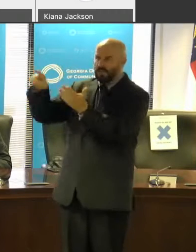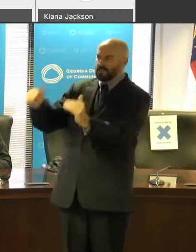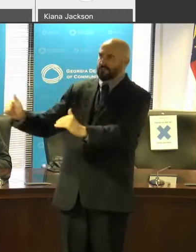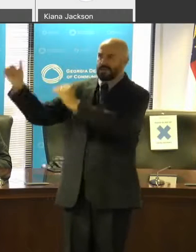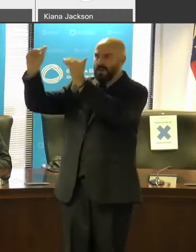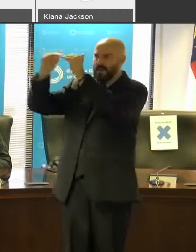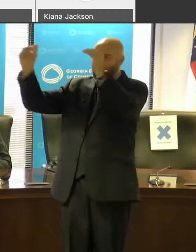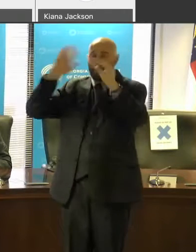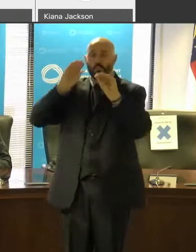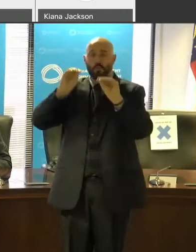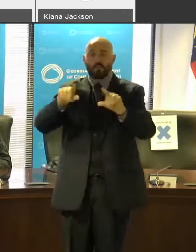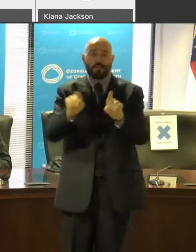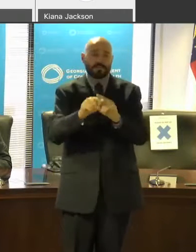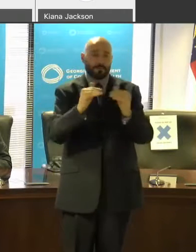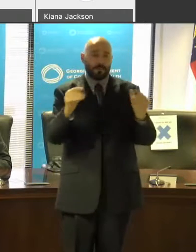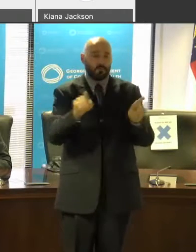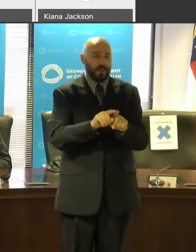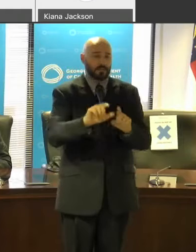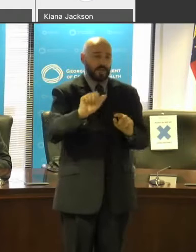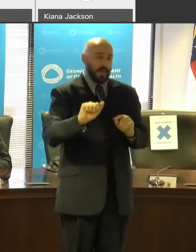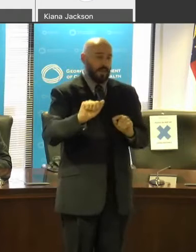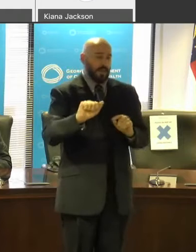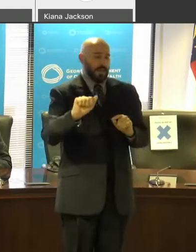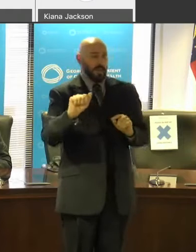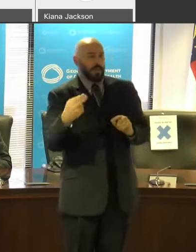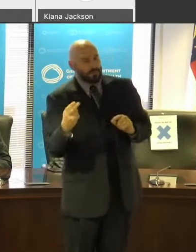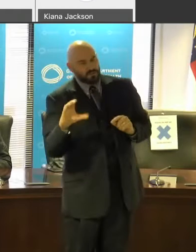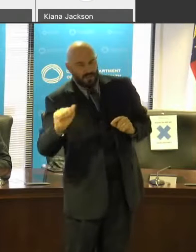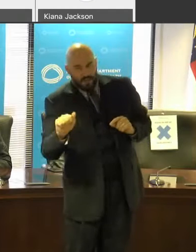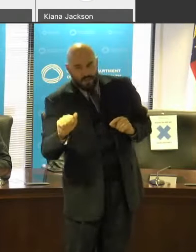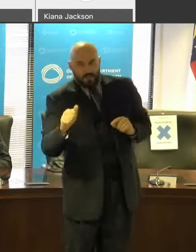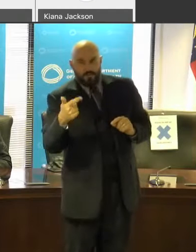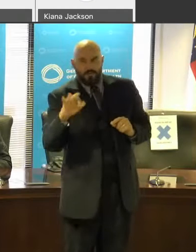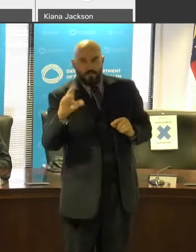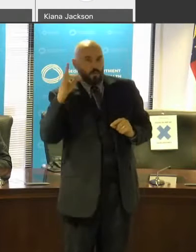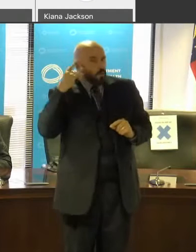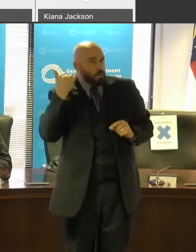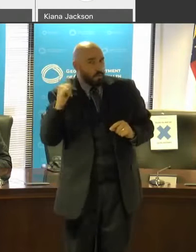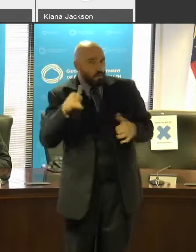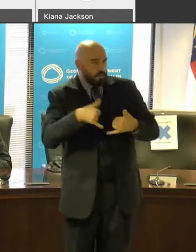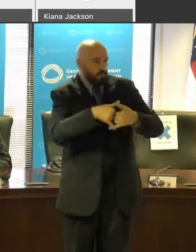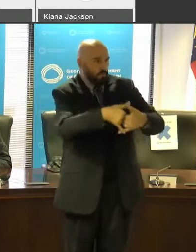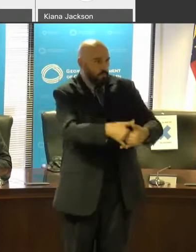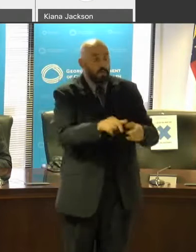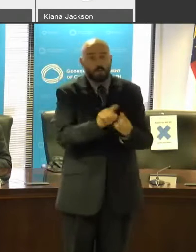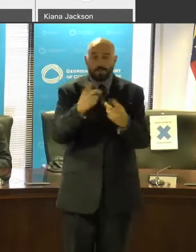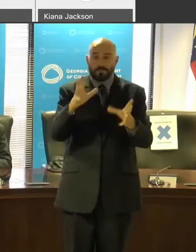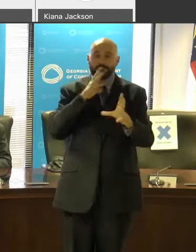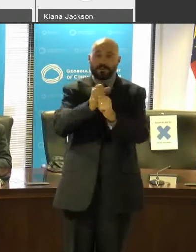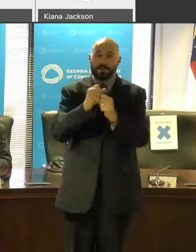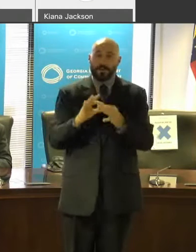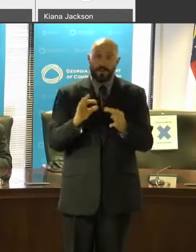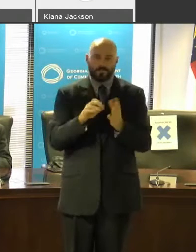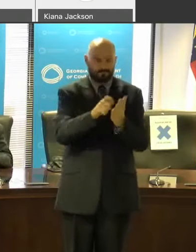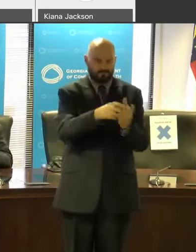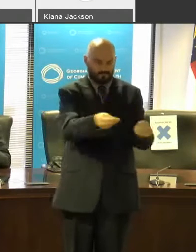the AHCA Gold Award. We also received a written comment asking us to consider adding the Eden